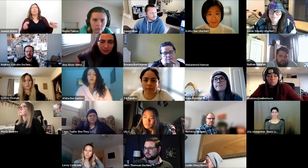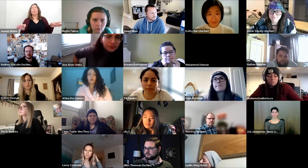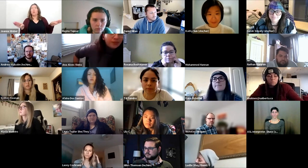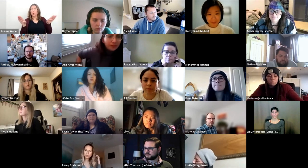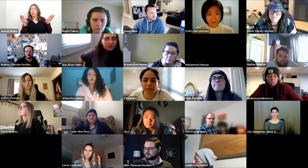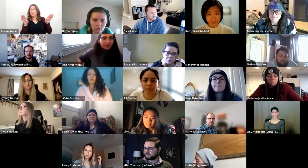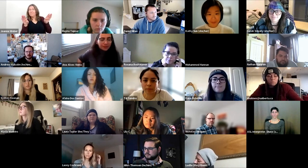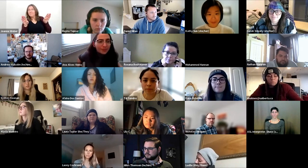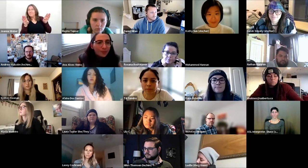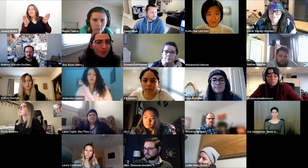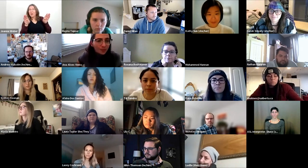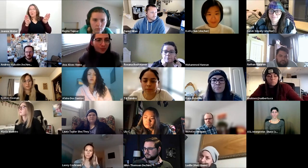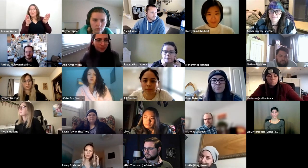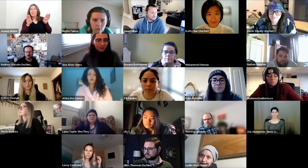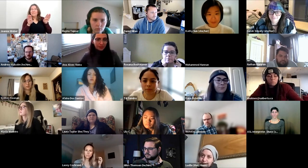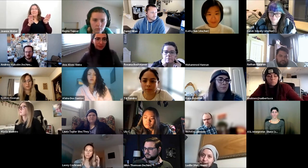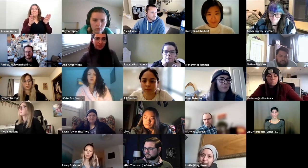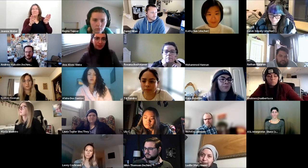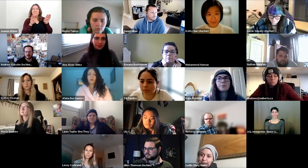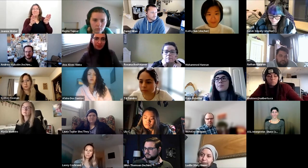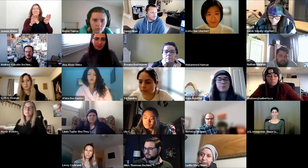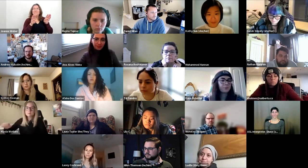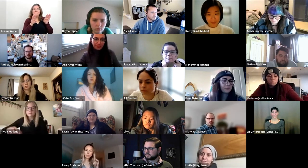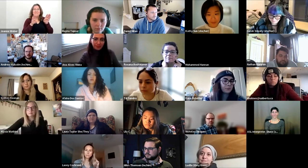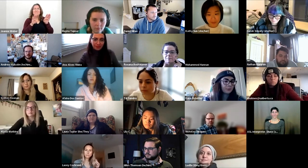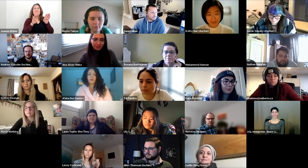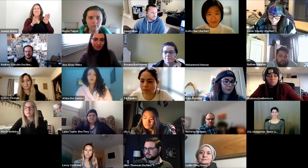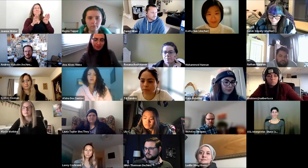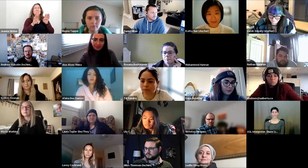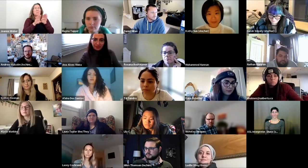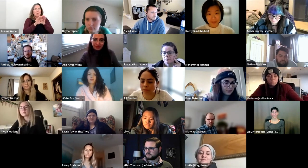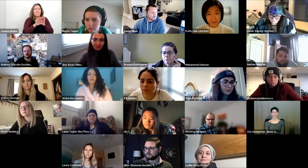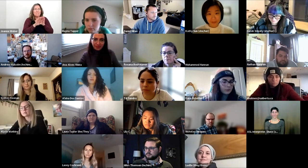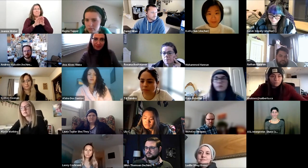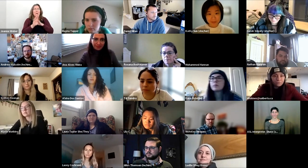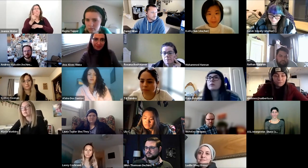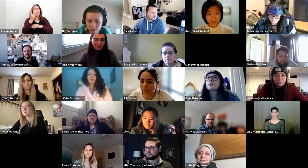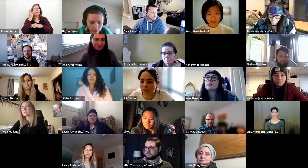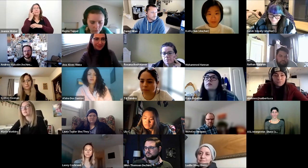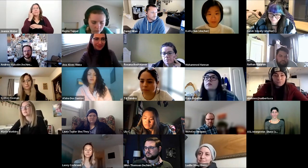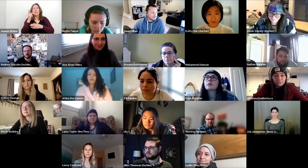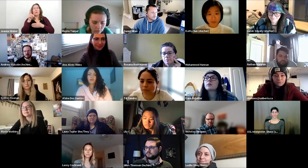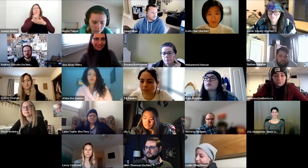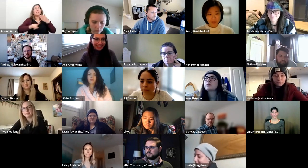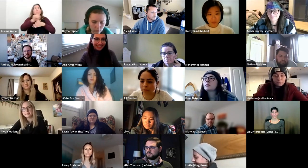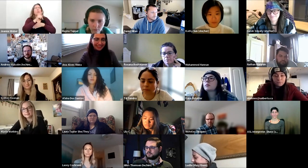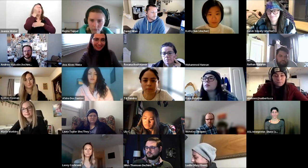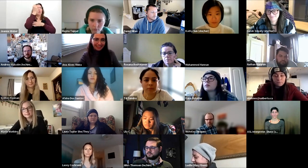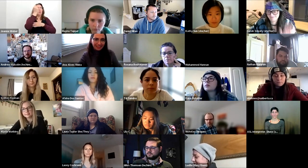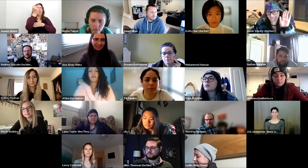Okay, so now I guess we are ready to end things. Okay.